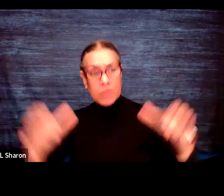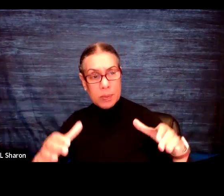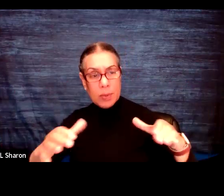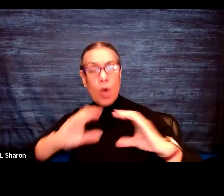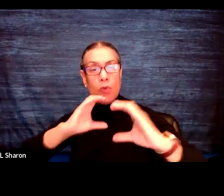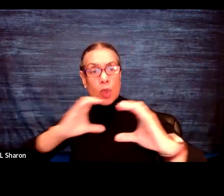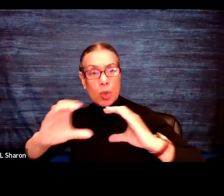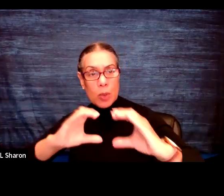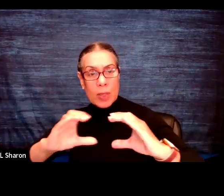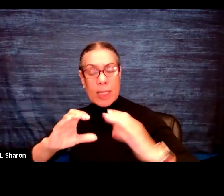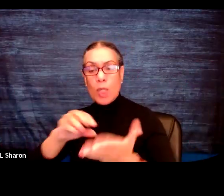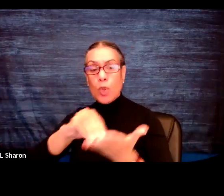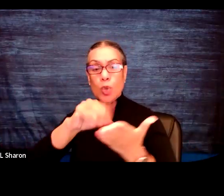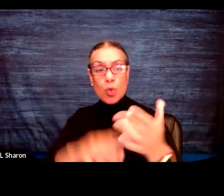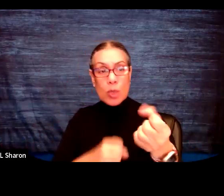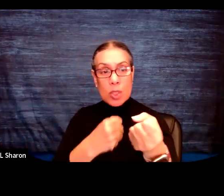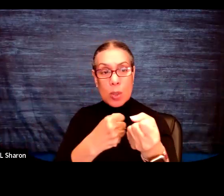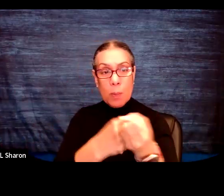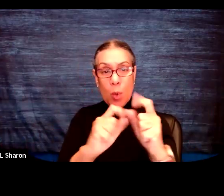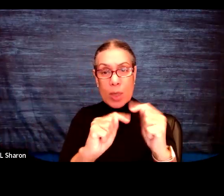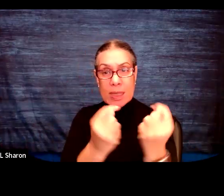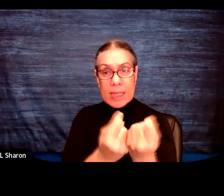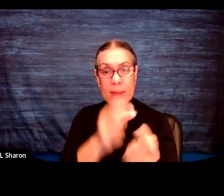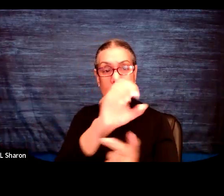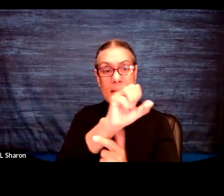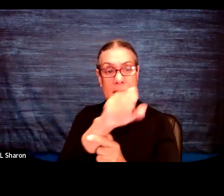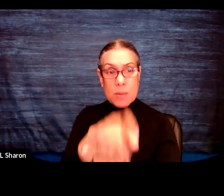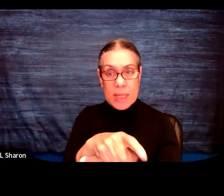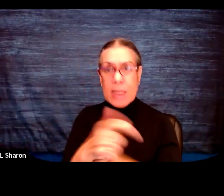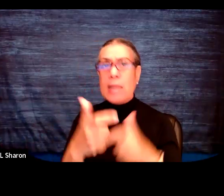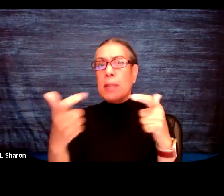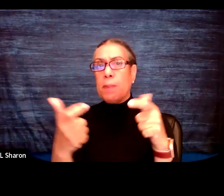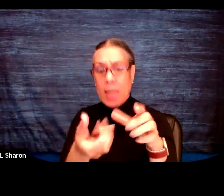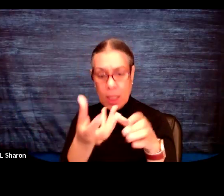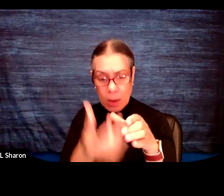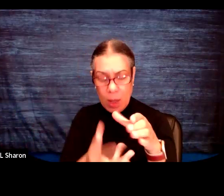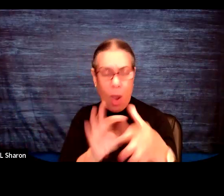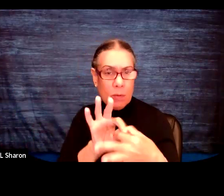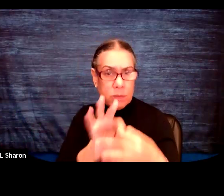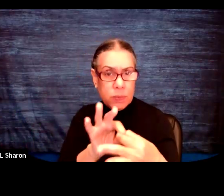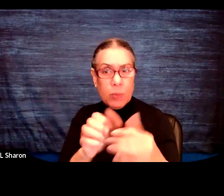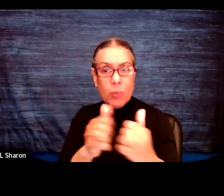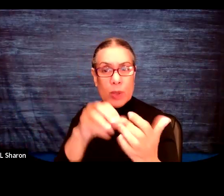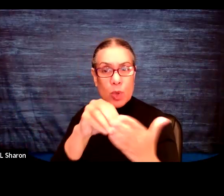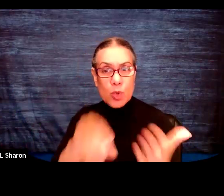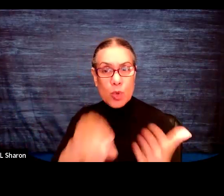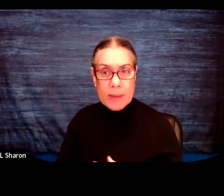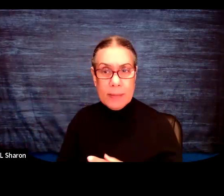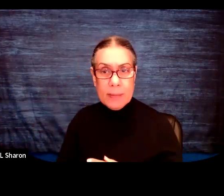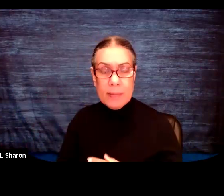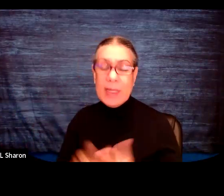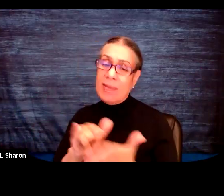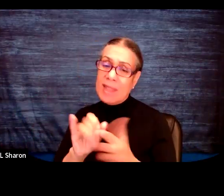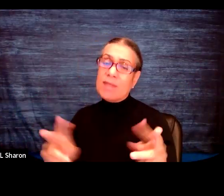communicate. Student support team has like a really deep role with the students, and that's equally